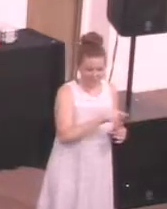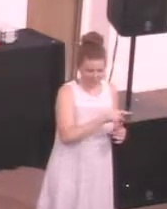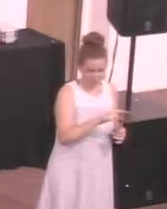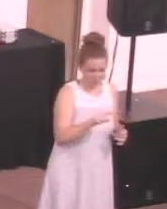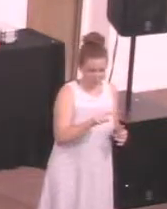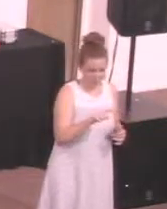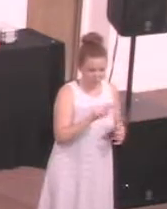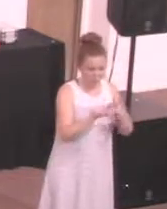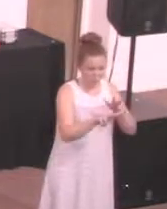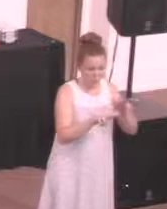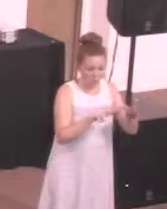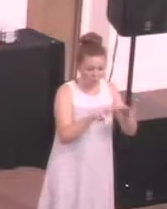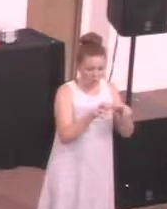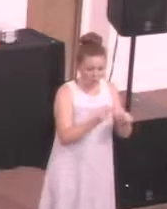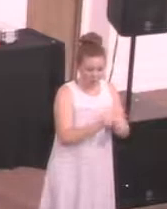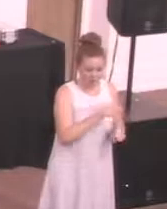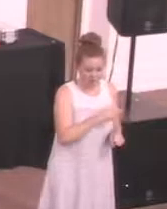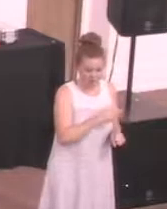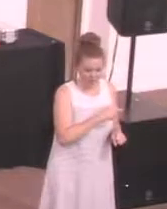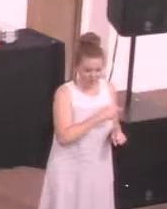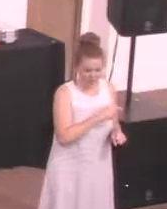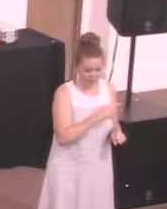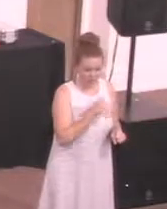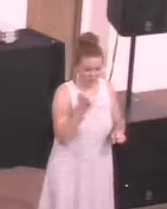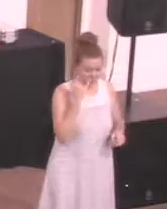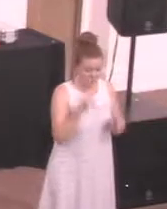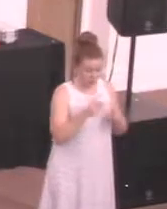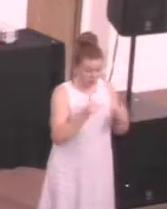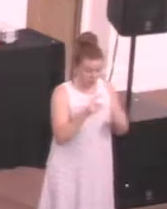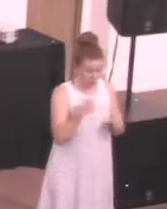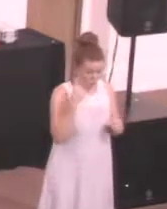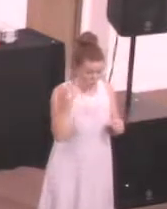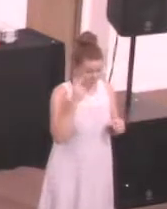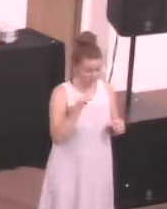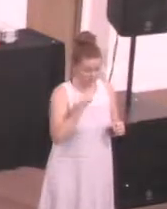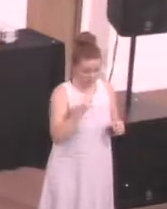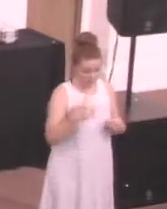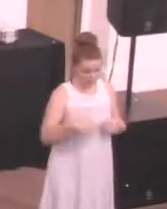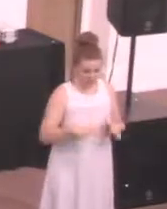them. Even when they don't deserve it and they drive you nuts, don't give up.